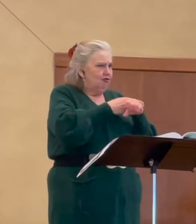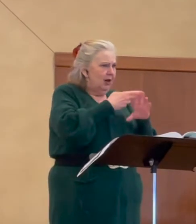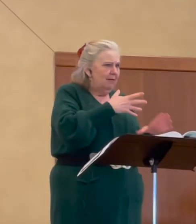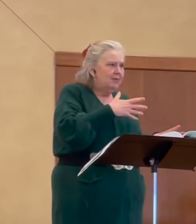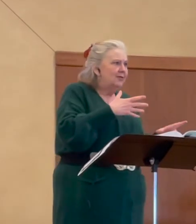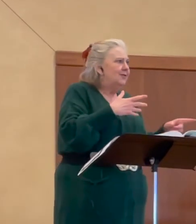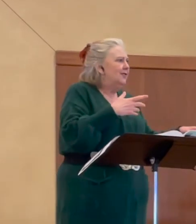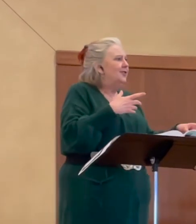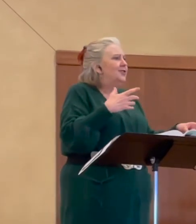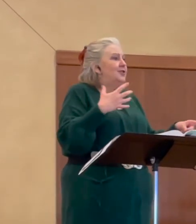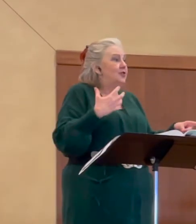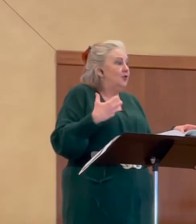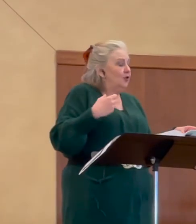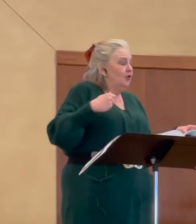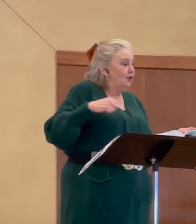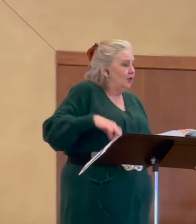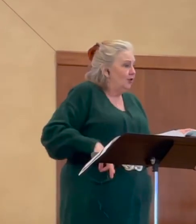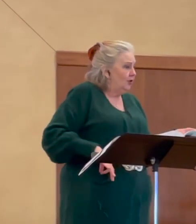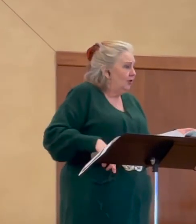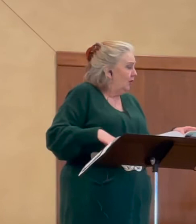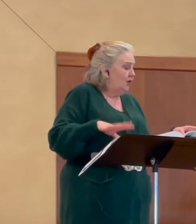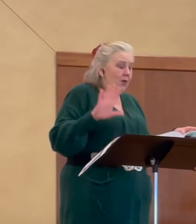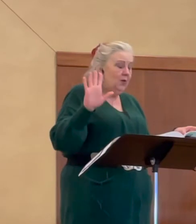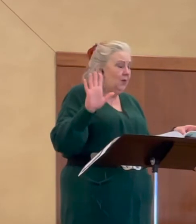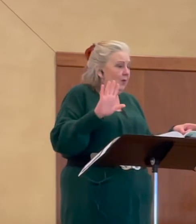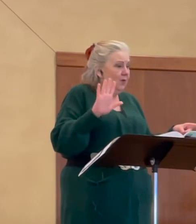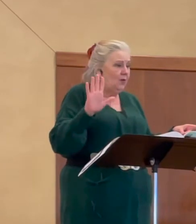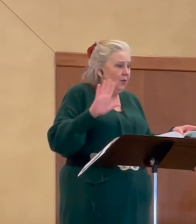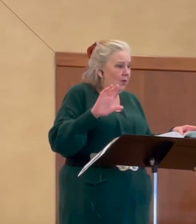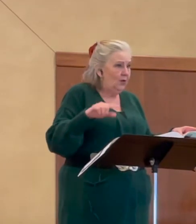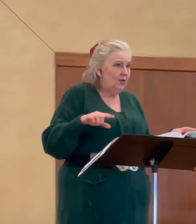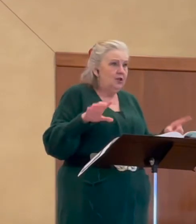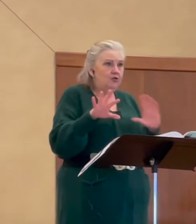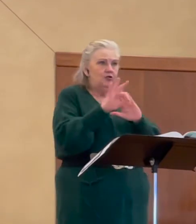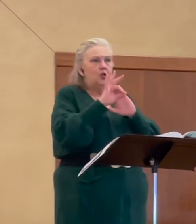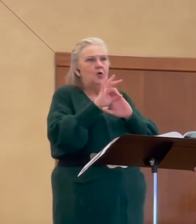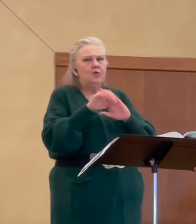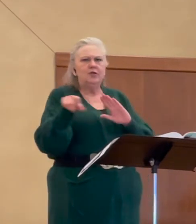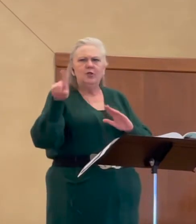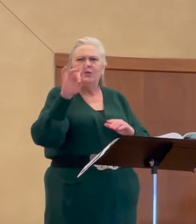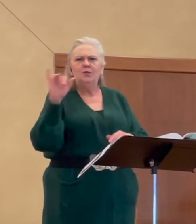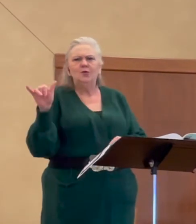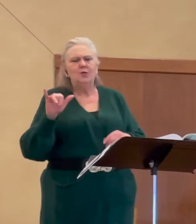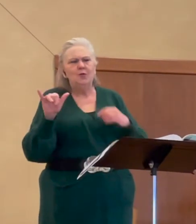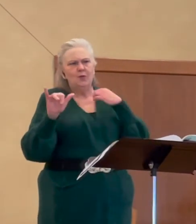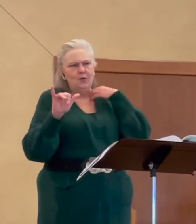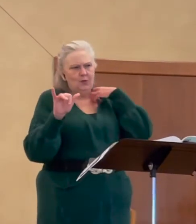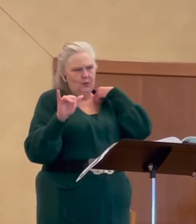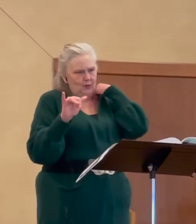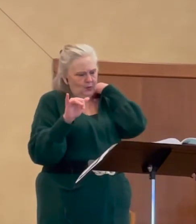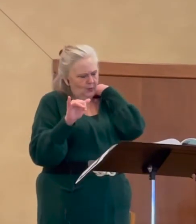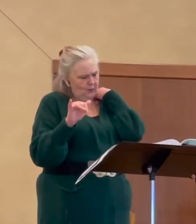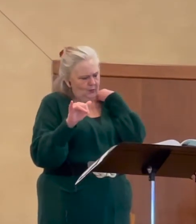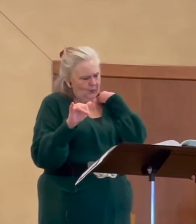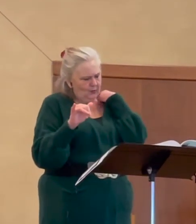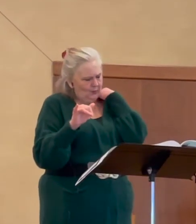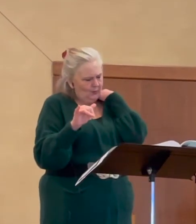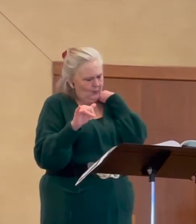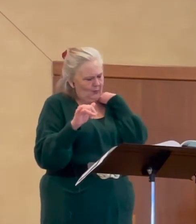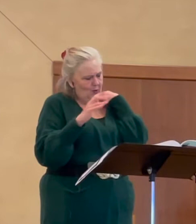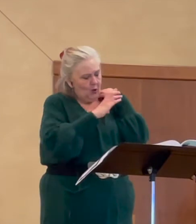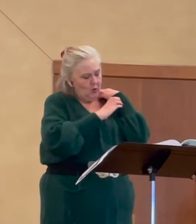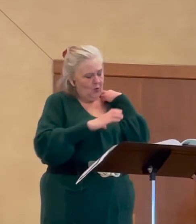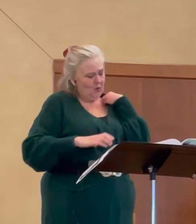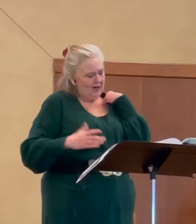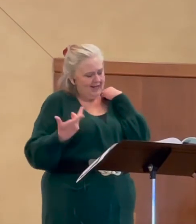this, but God chose them. And now you too do not deserve this. But Christ has come to be sure